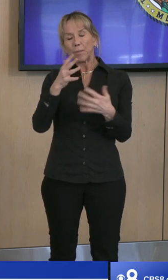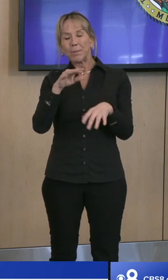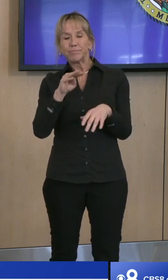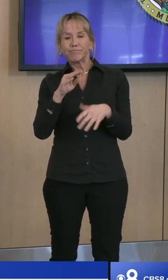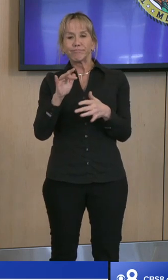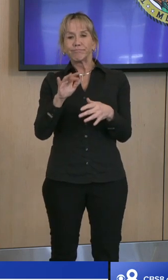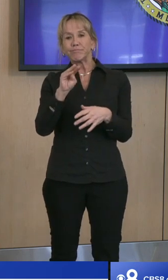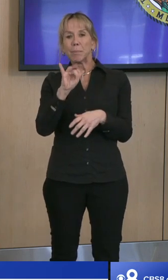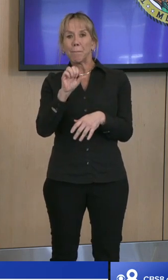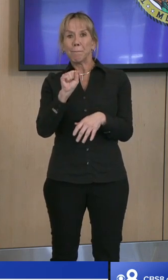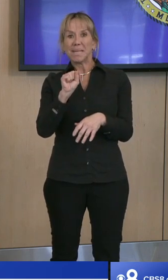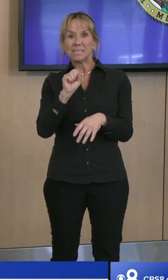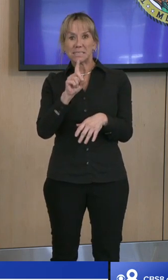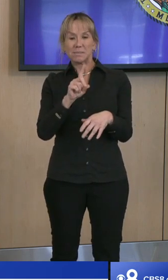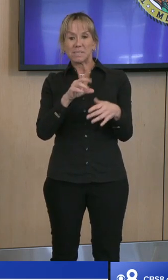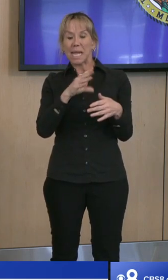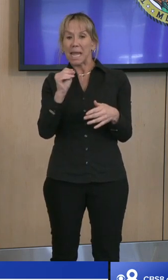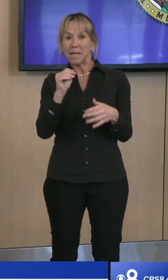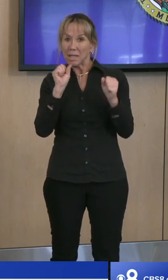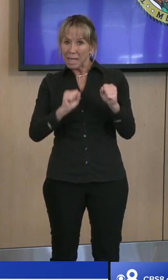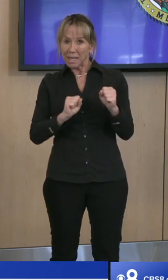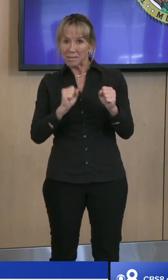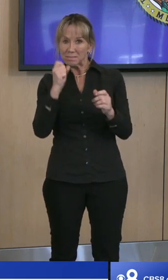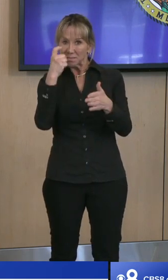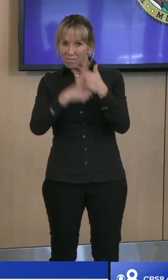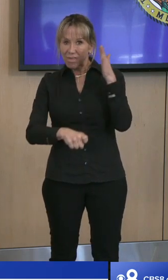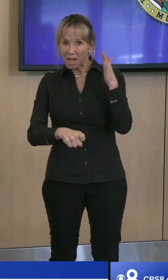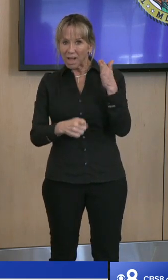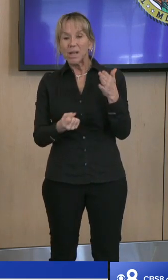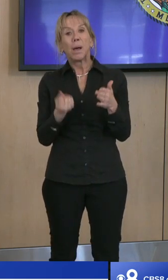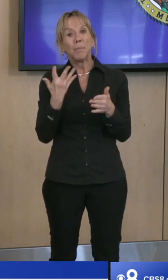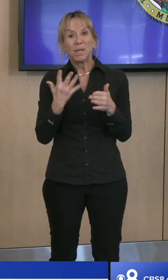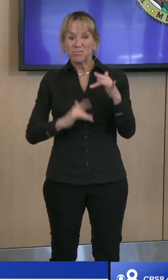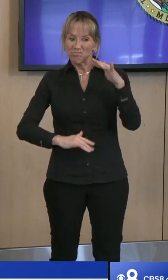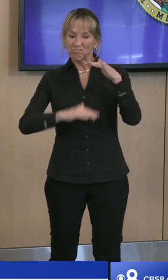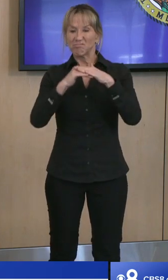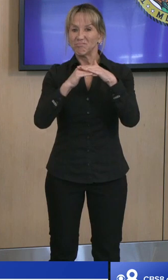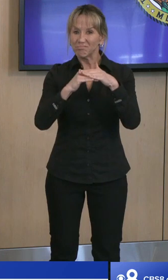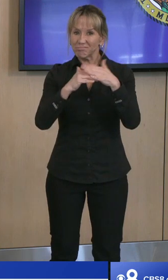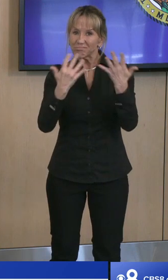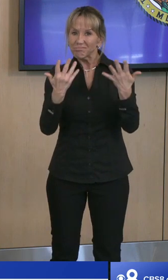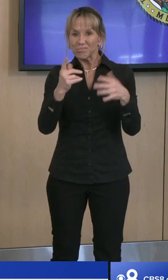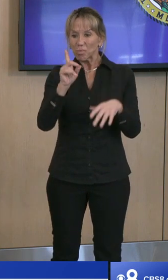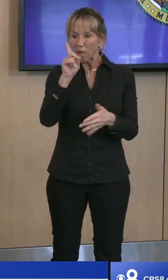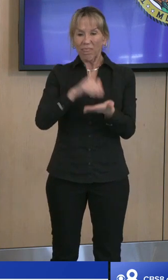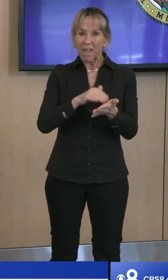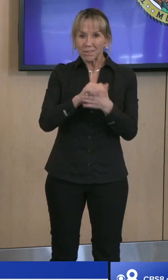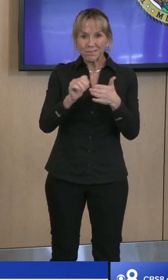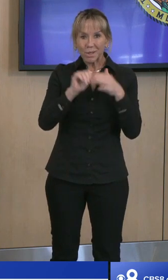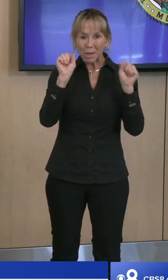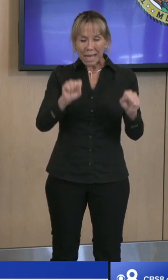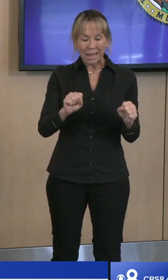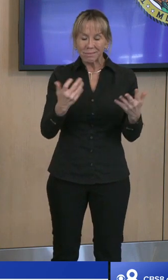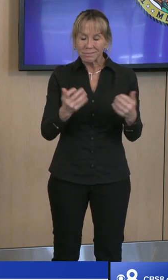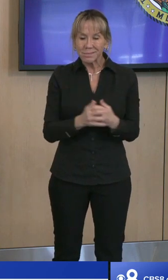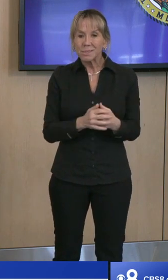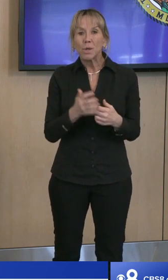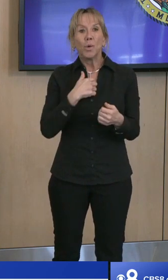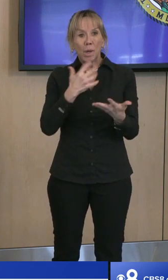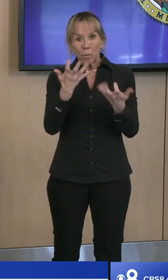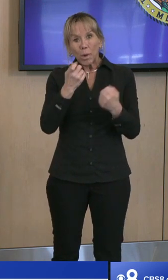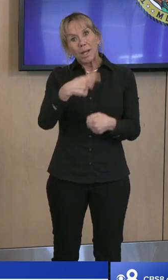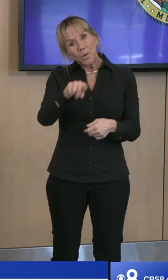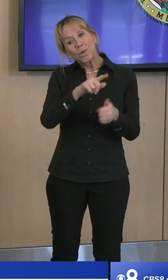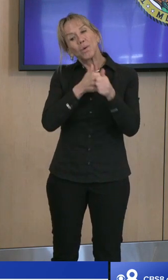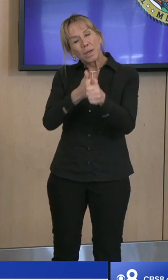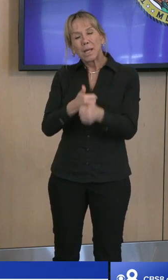a $1,000 fine. But again, we want people to comply so that we don't